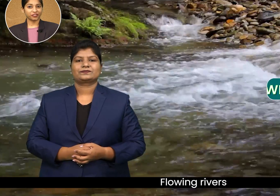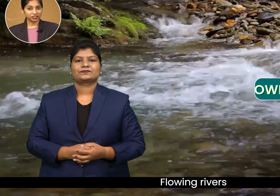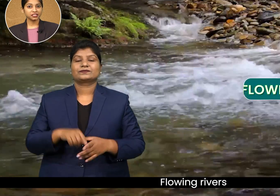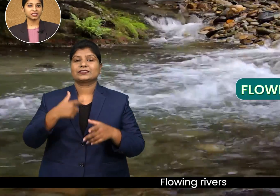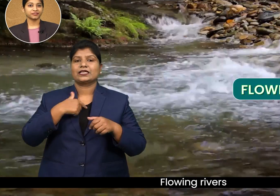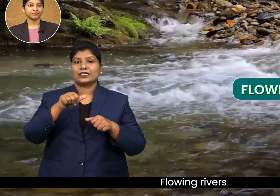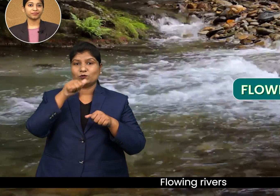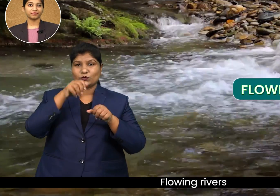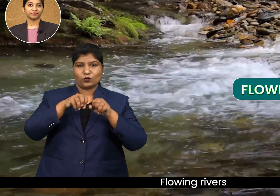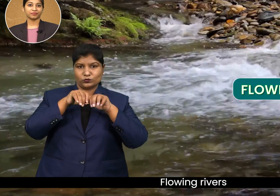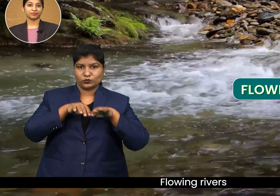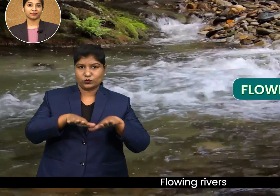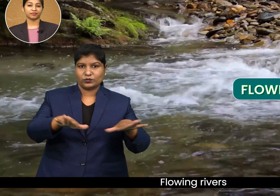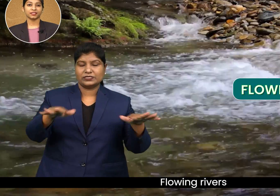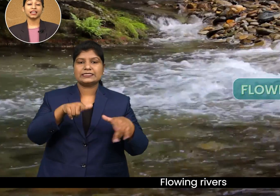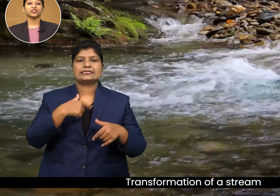flowing rivers,